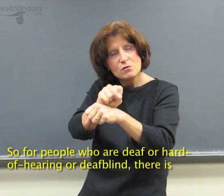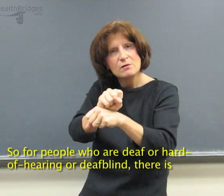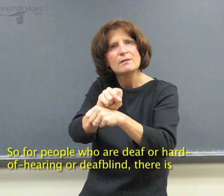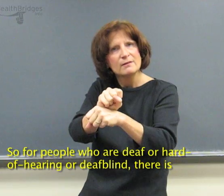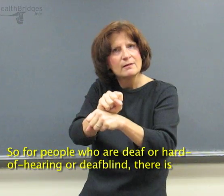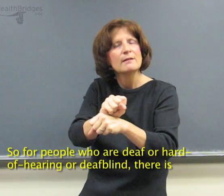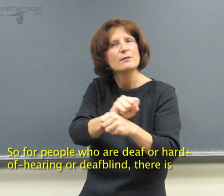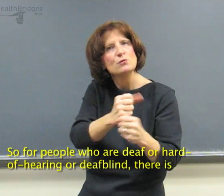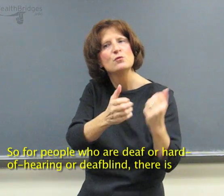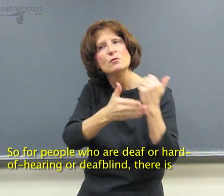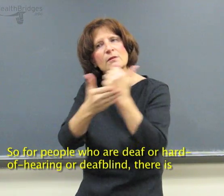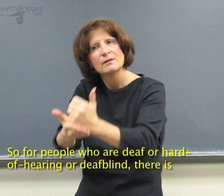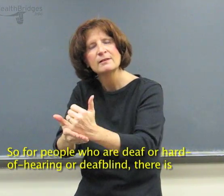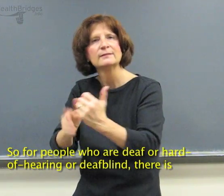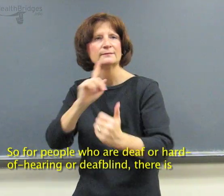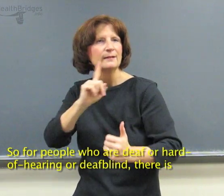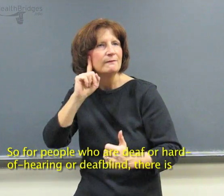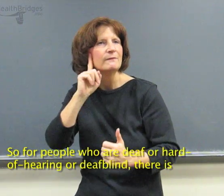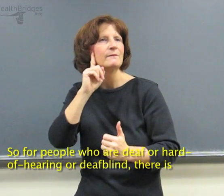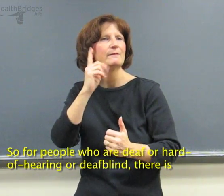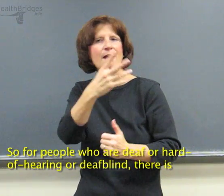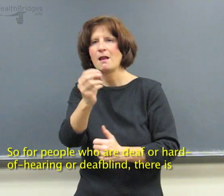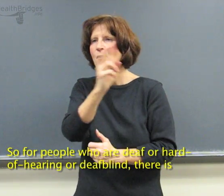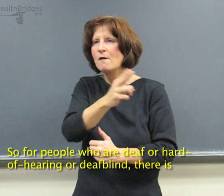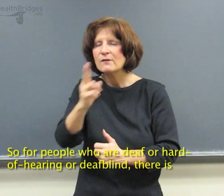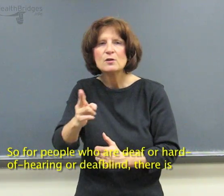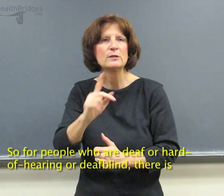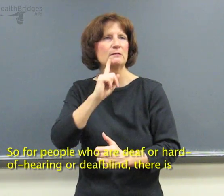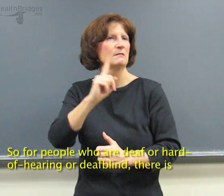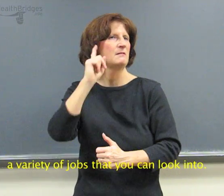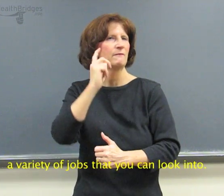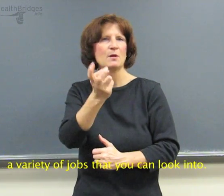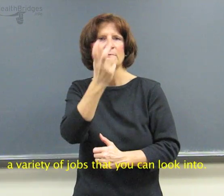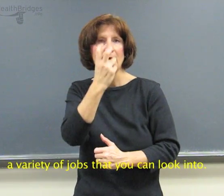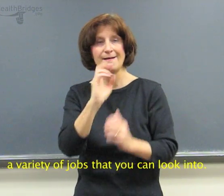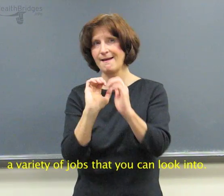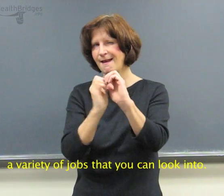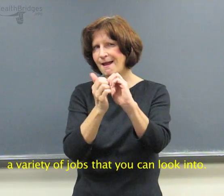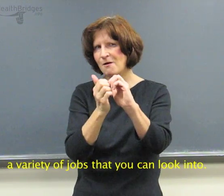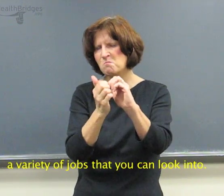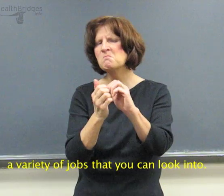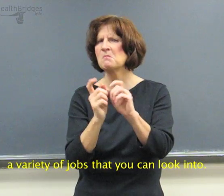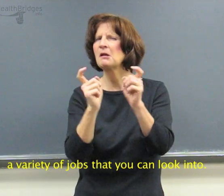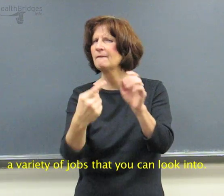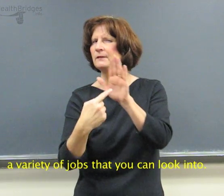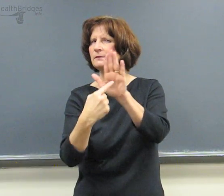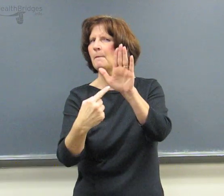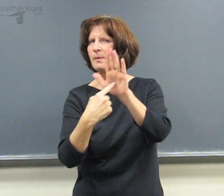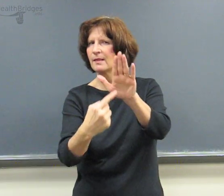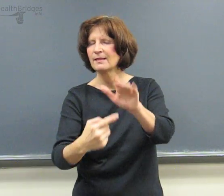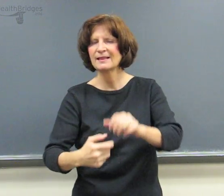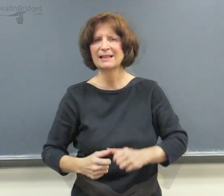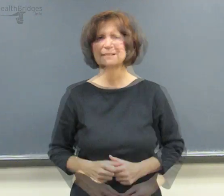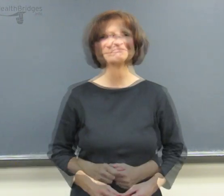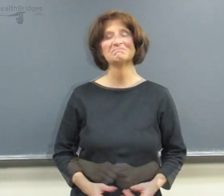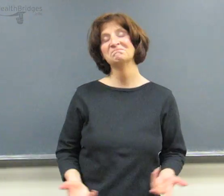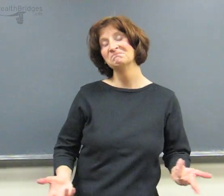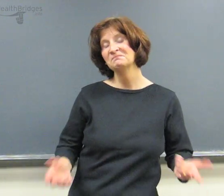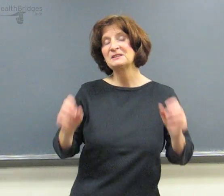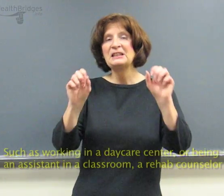is very interested in improving their quality of life. And so for people who are deaf or hard of hearing or deaf-blind,